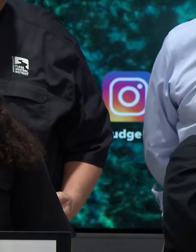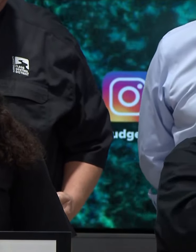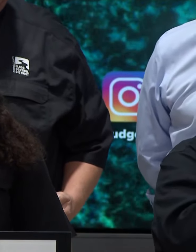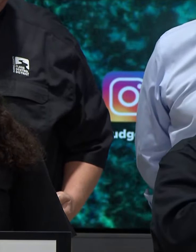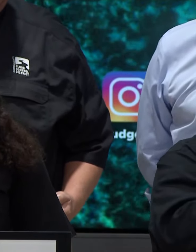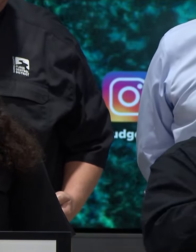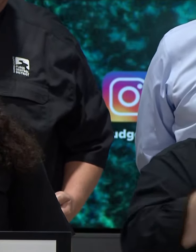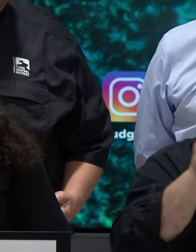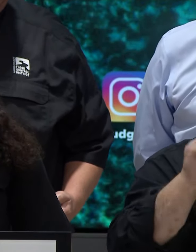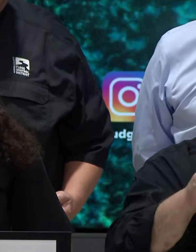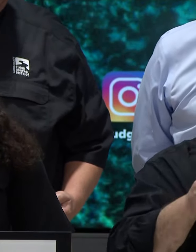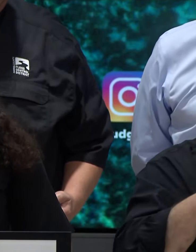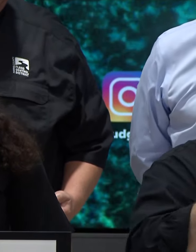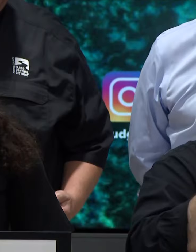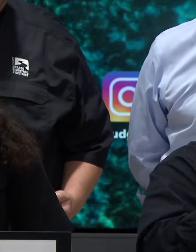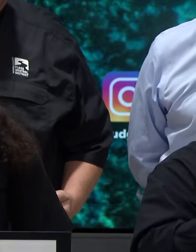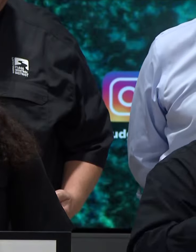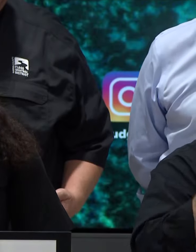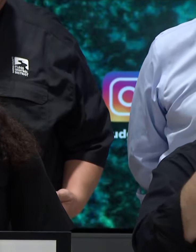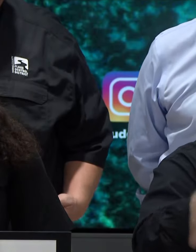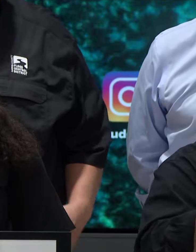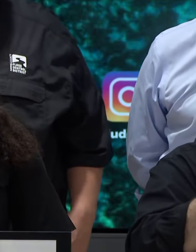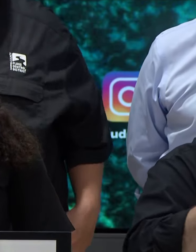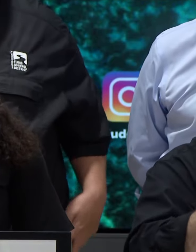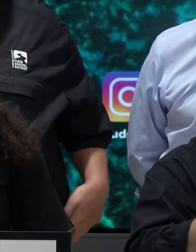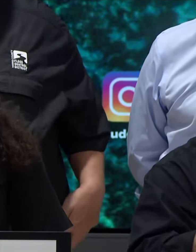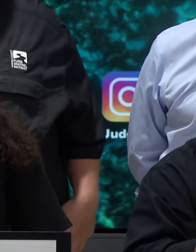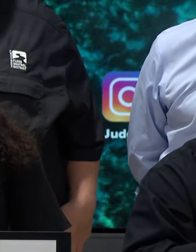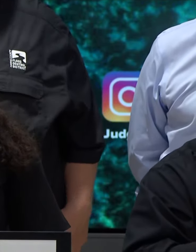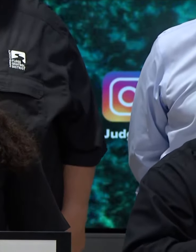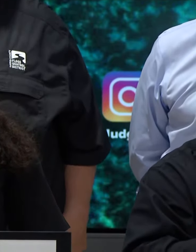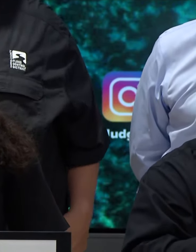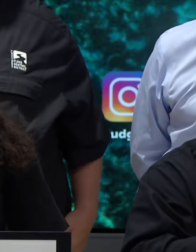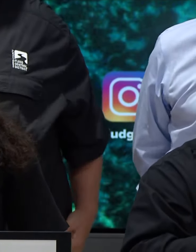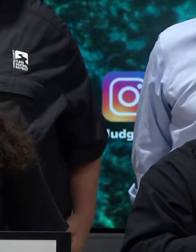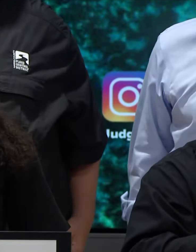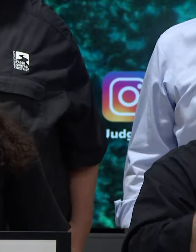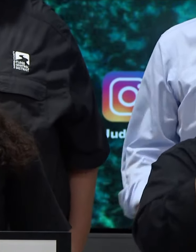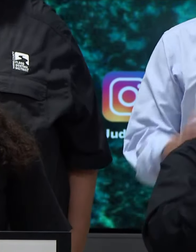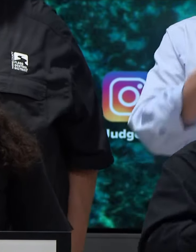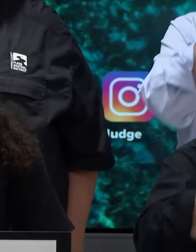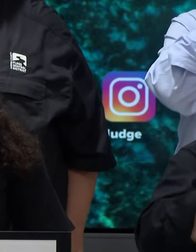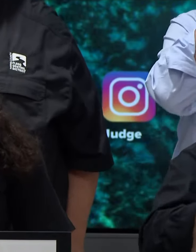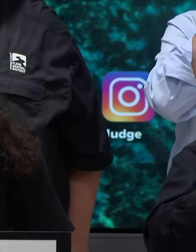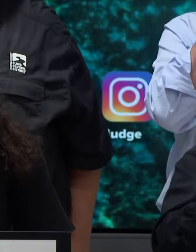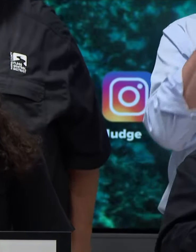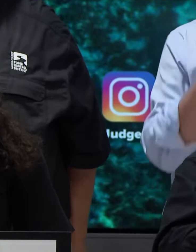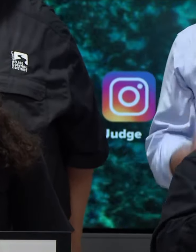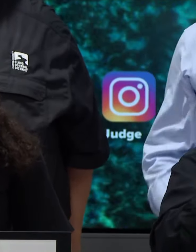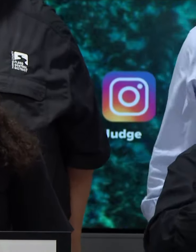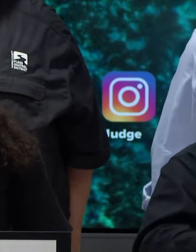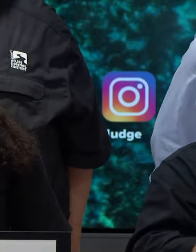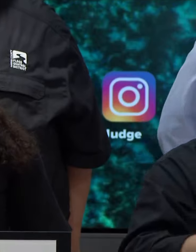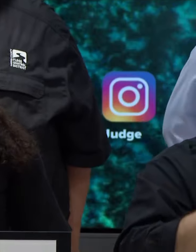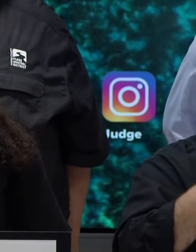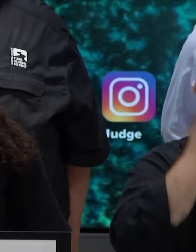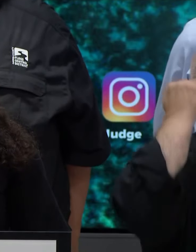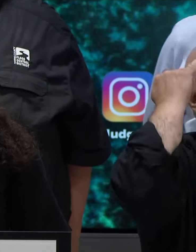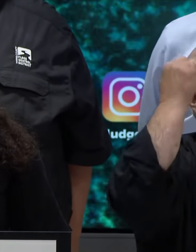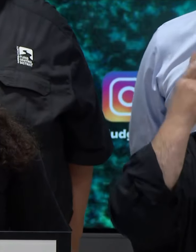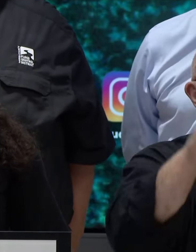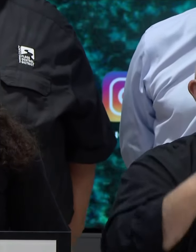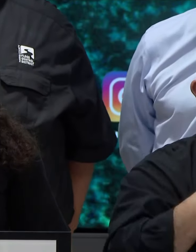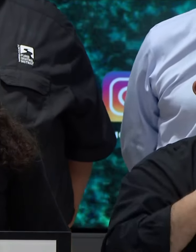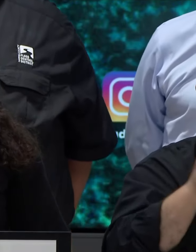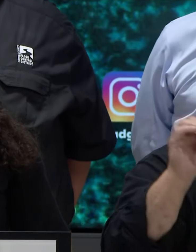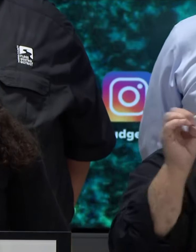okay, it was good. But we won't be able to do that in every instance. And so in the event that we have another urgent